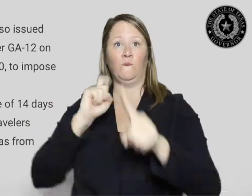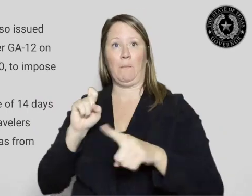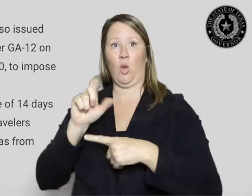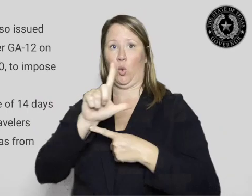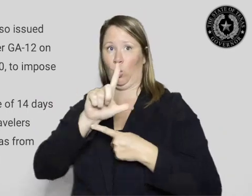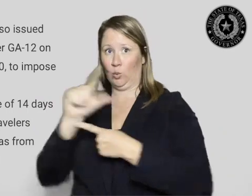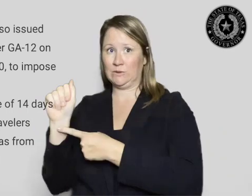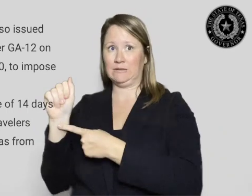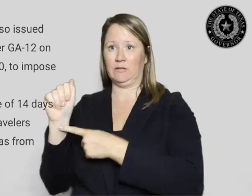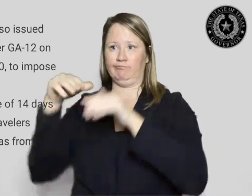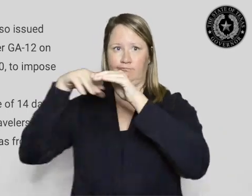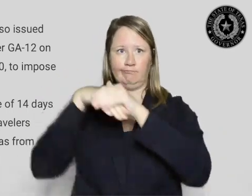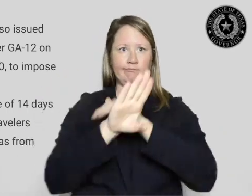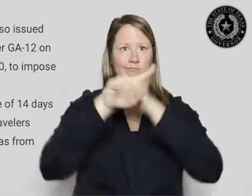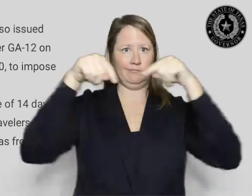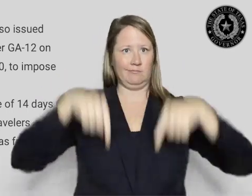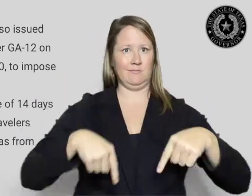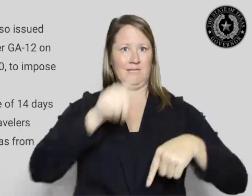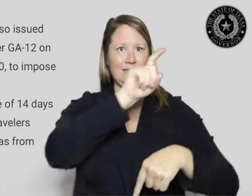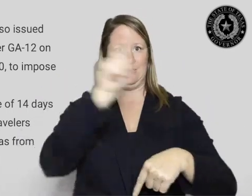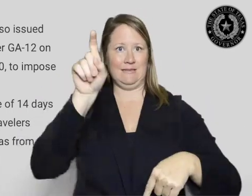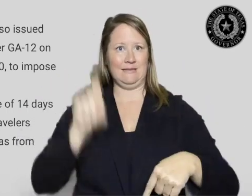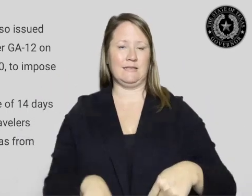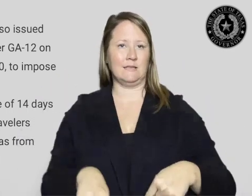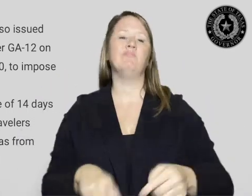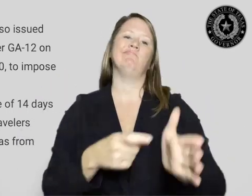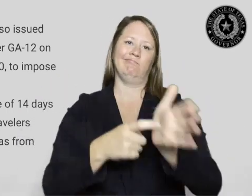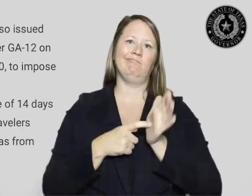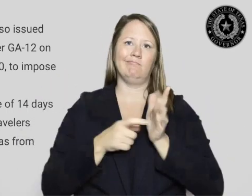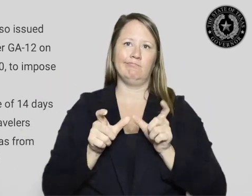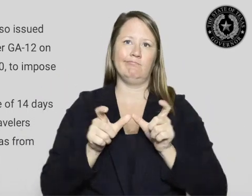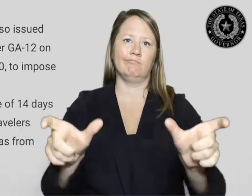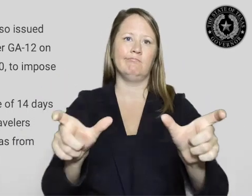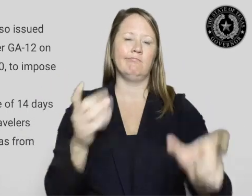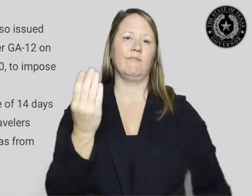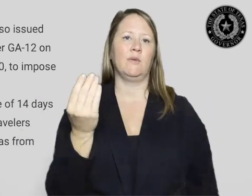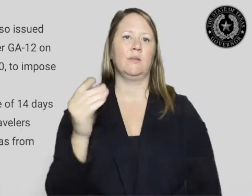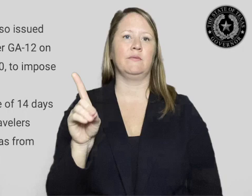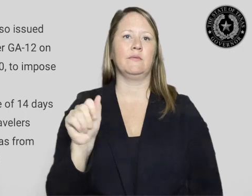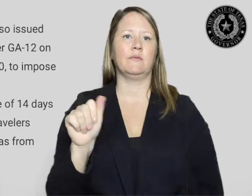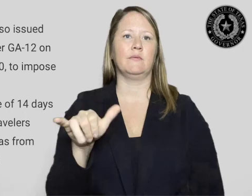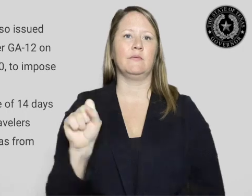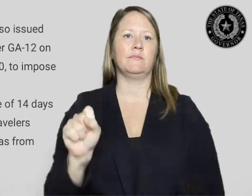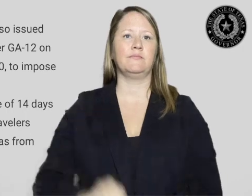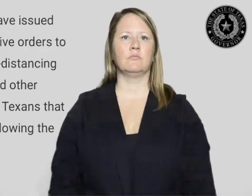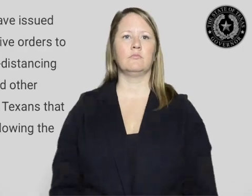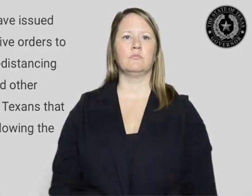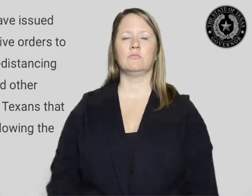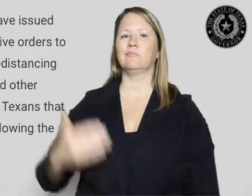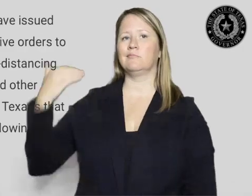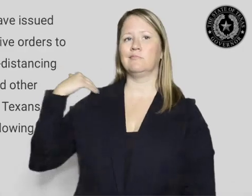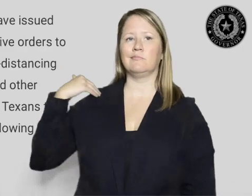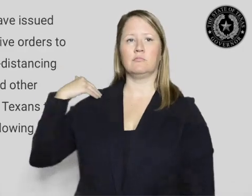of 14 days for roadway travelers coming to Texas from Louisiana, and